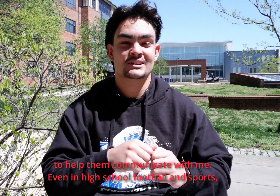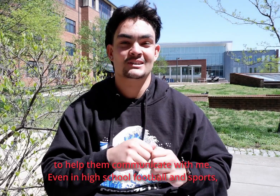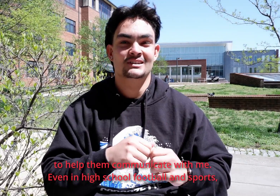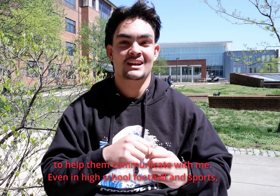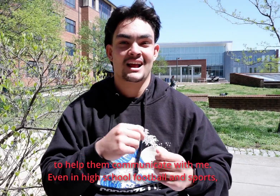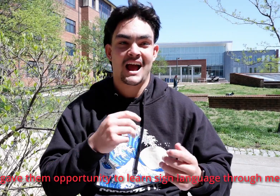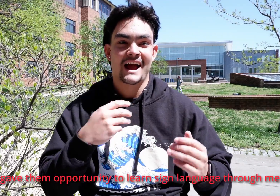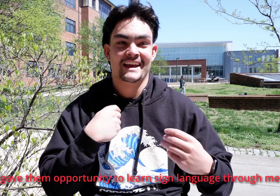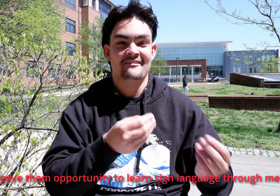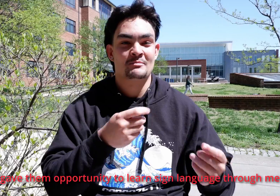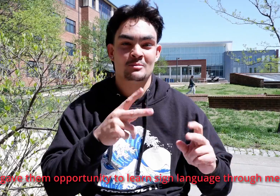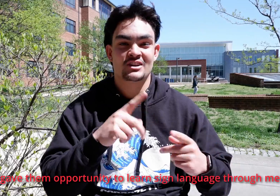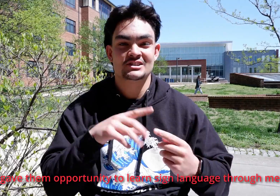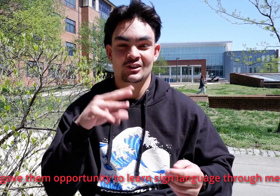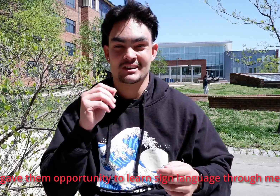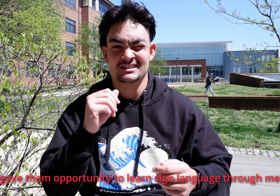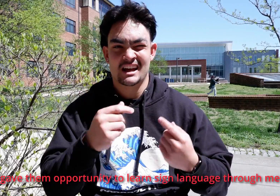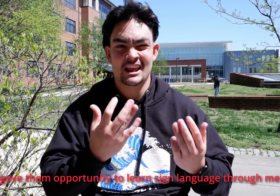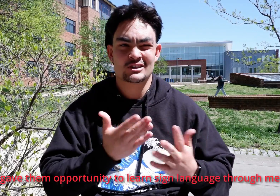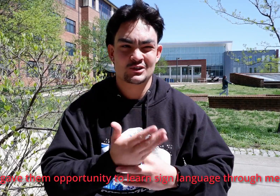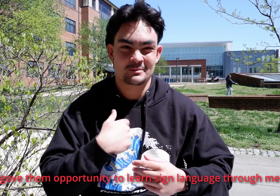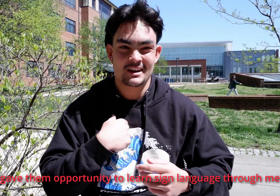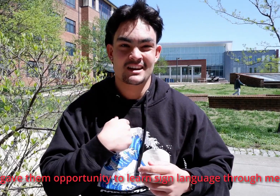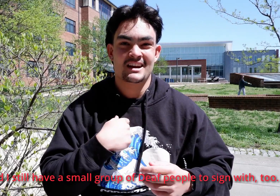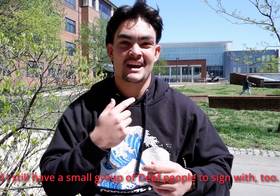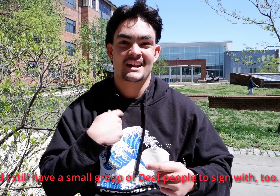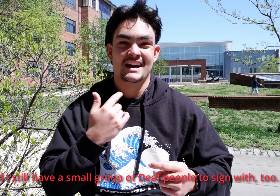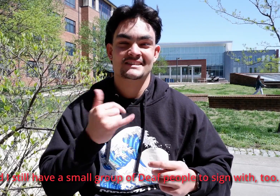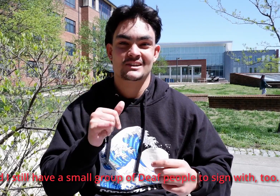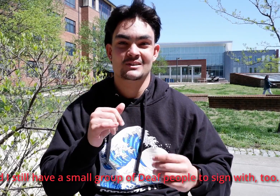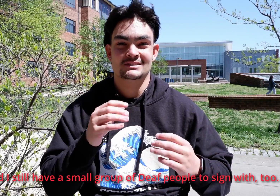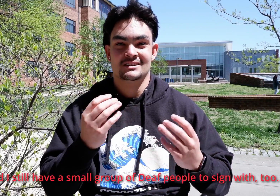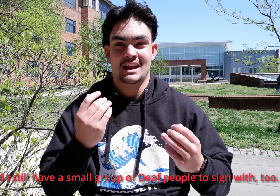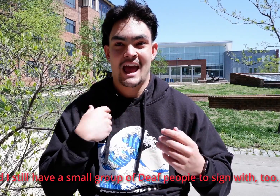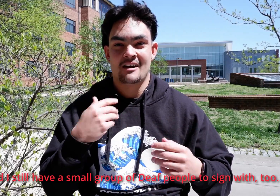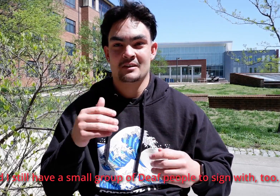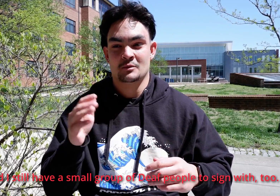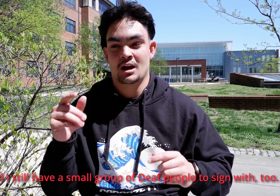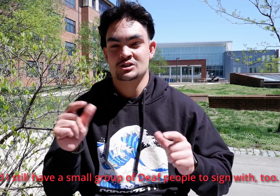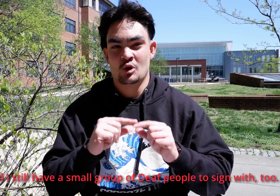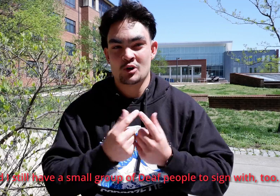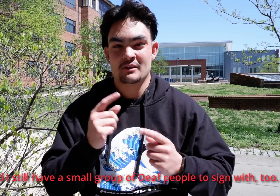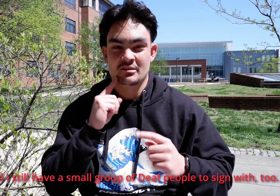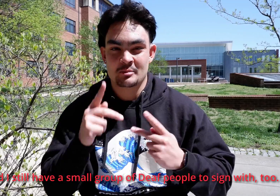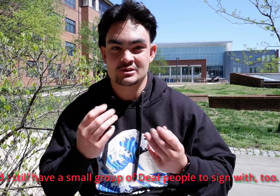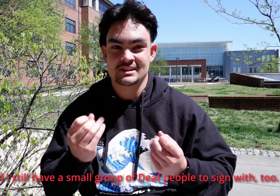so I gave them opportunity to learn sign language through me, and I still have a small group of deaf people to sign